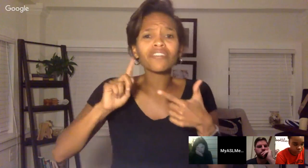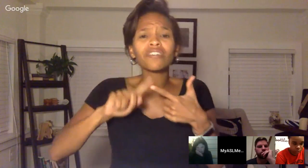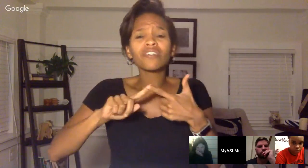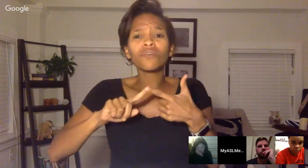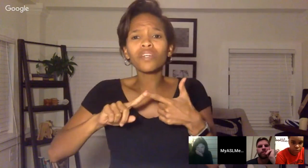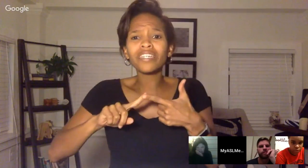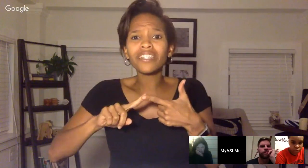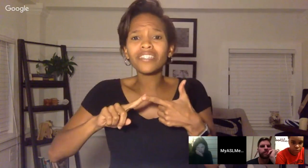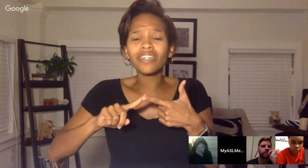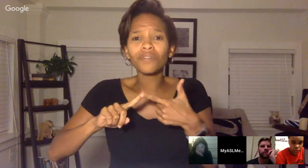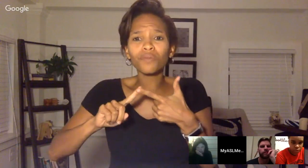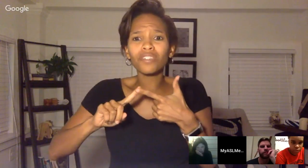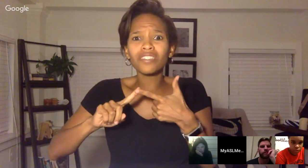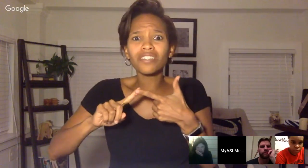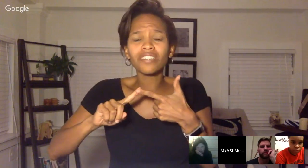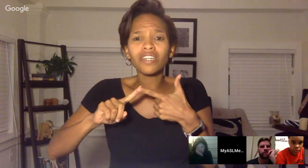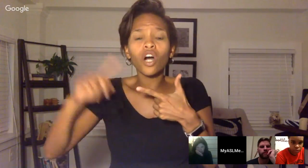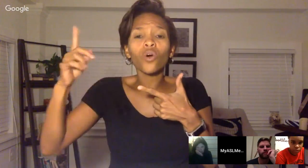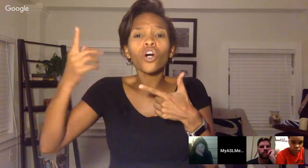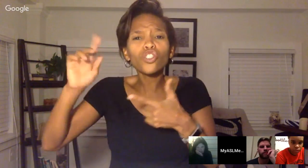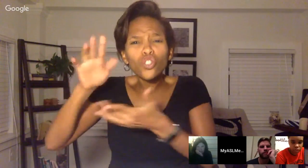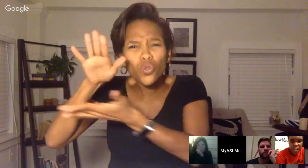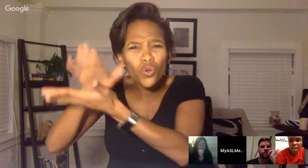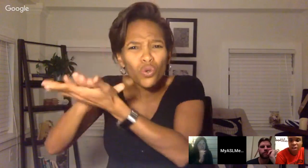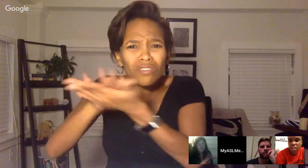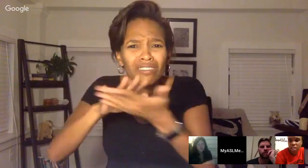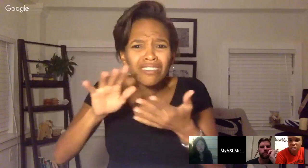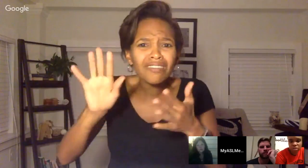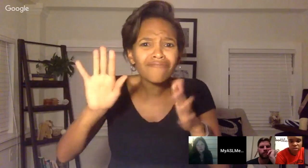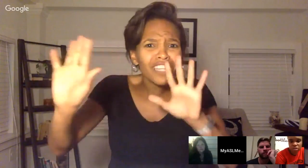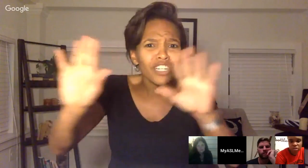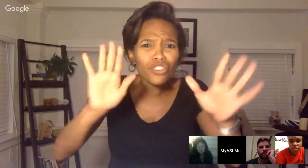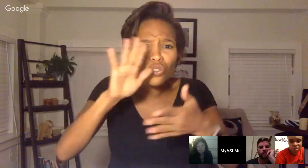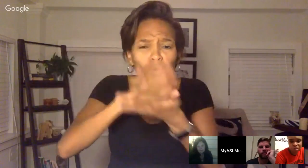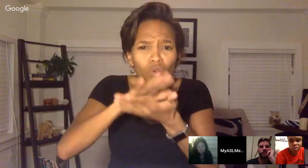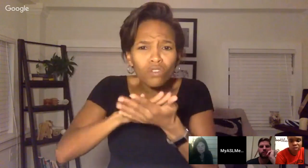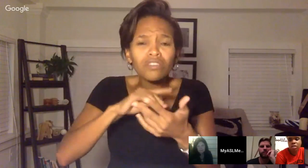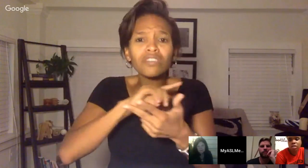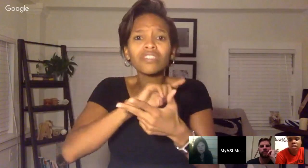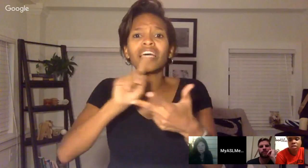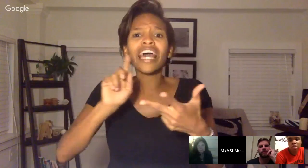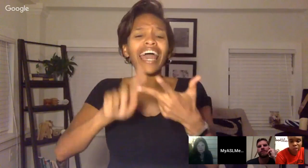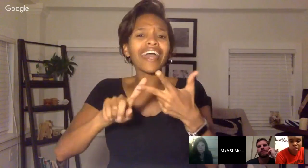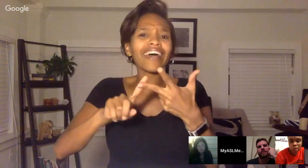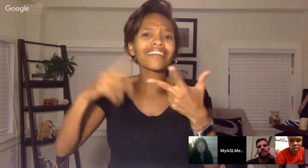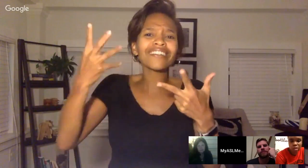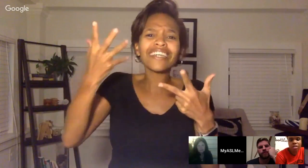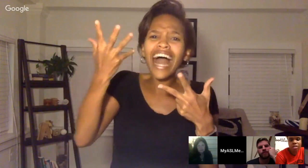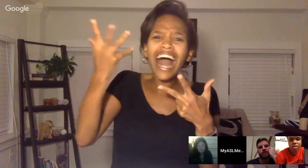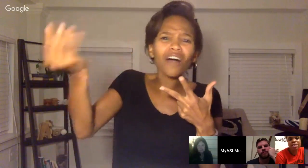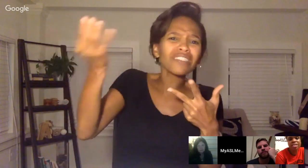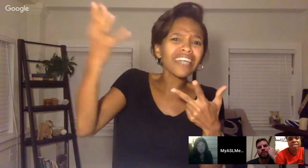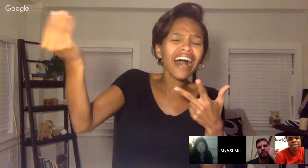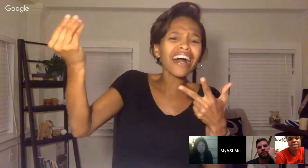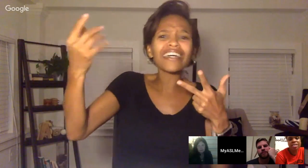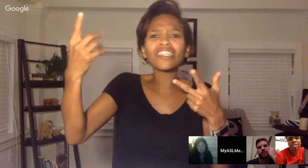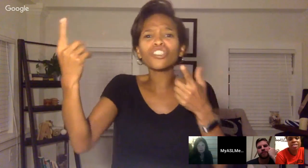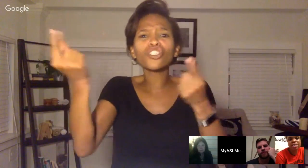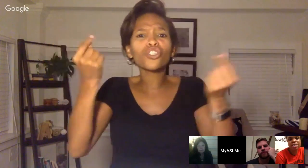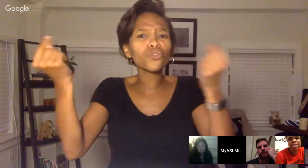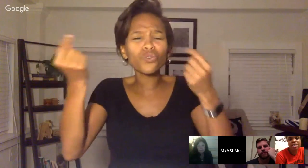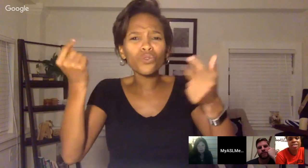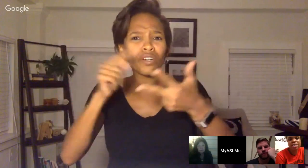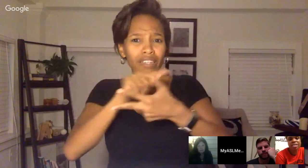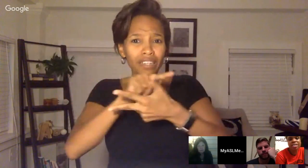live, what did I say the second one was? Oh, schools, there's schools, and